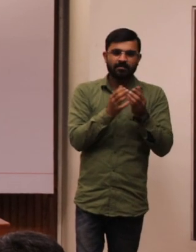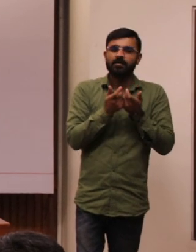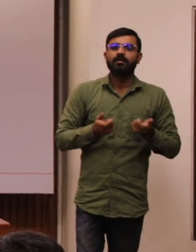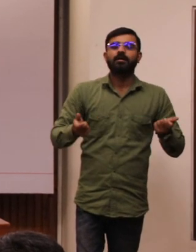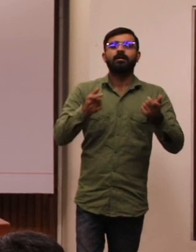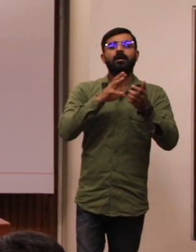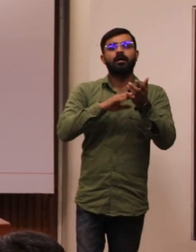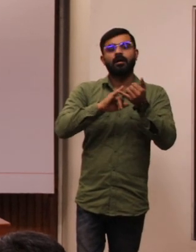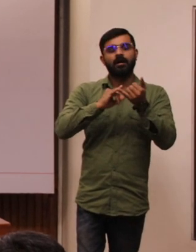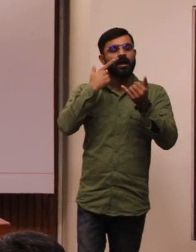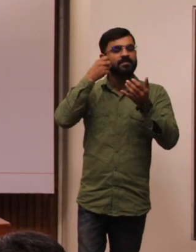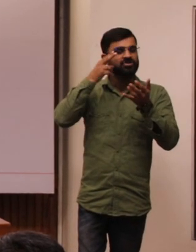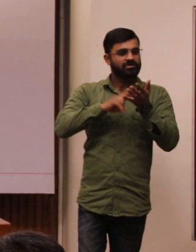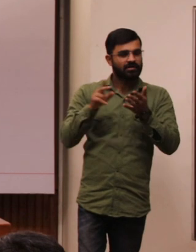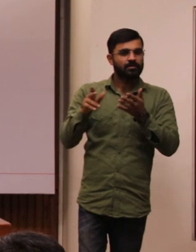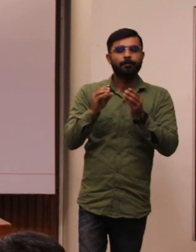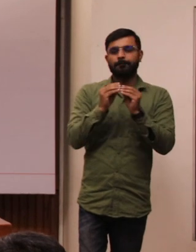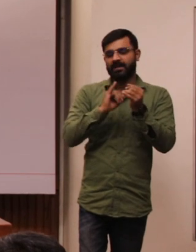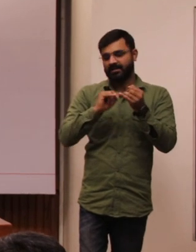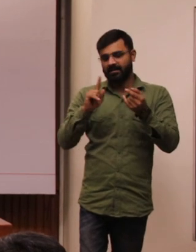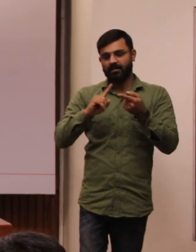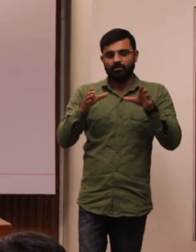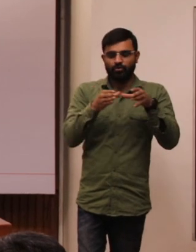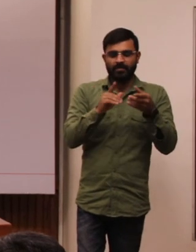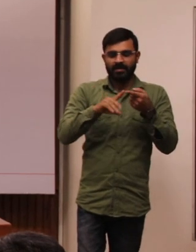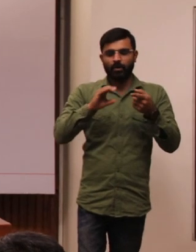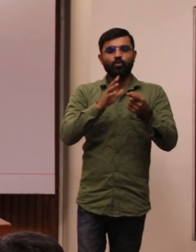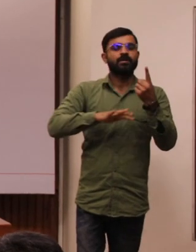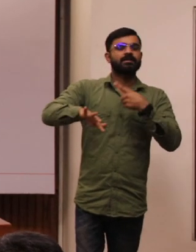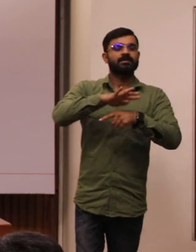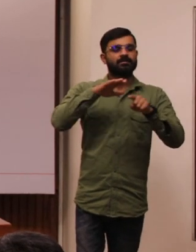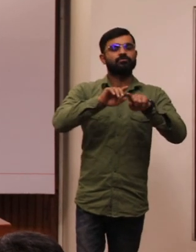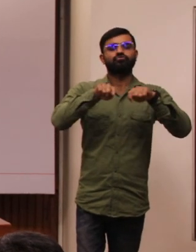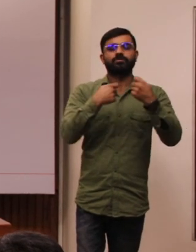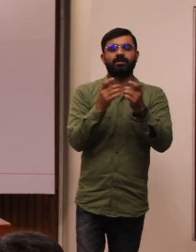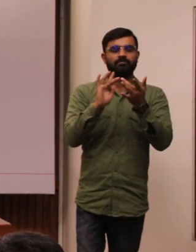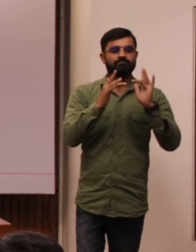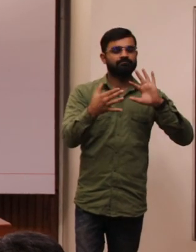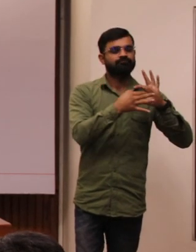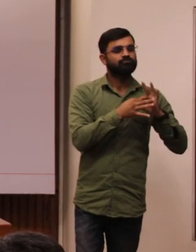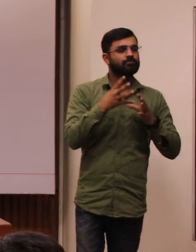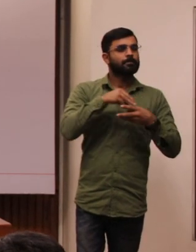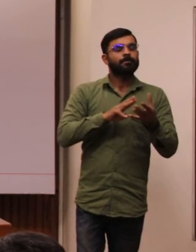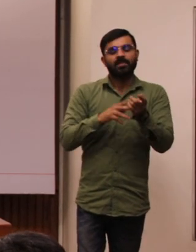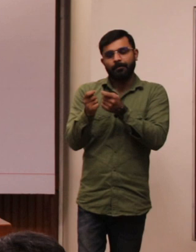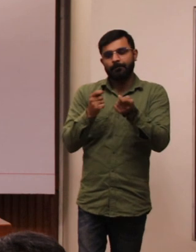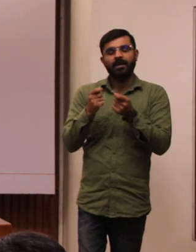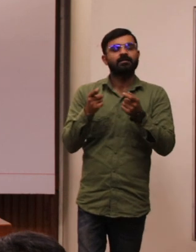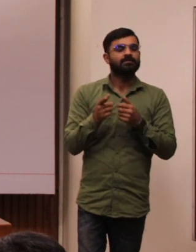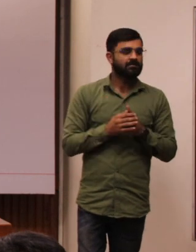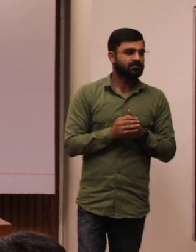Commission's Bear Specialist Group and Eco Energy Network, Helsinki, and also a managing trustee